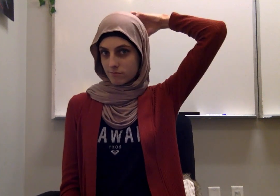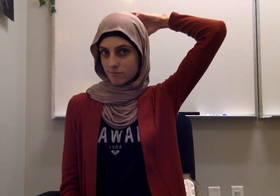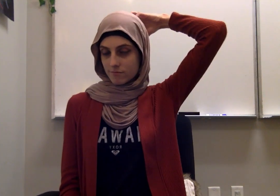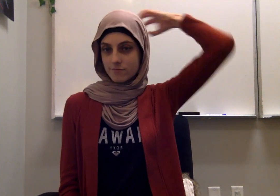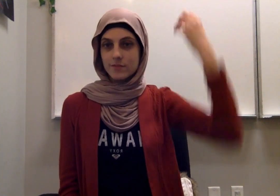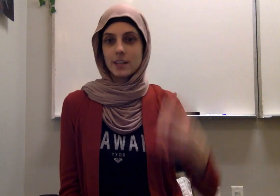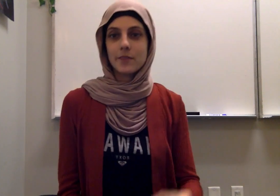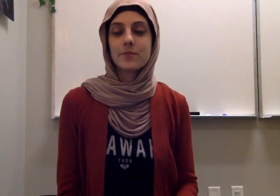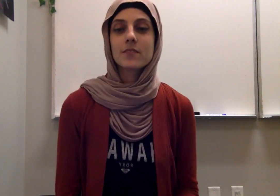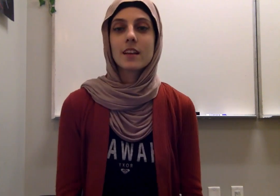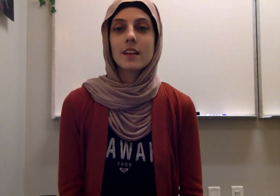Okay.